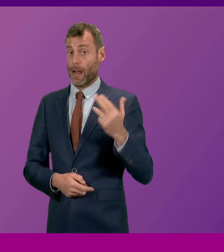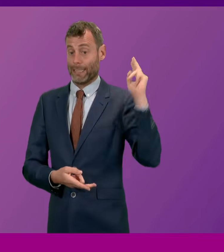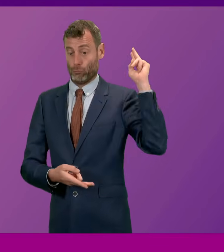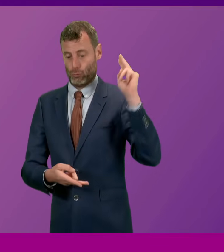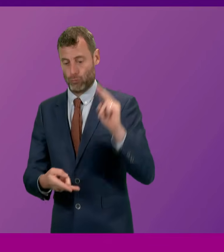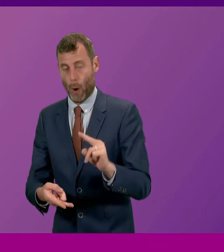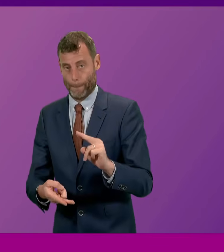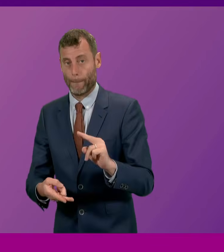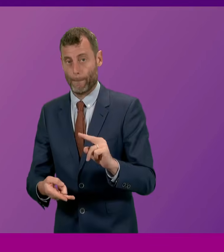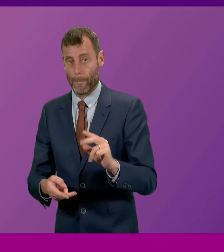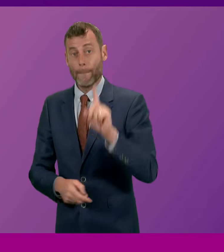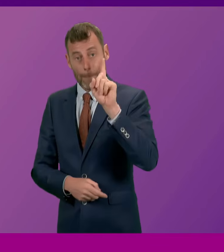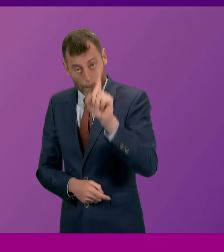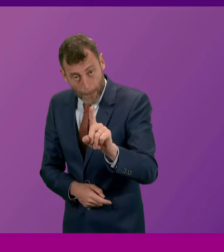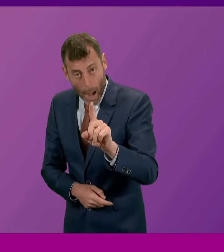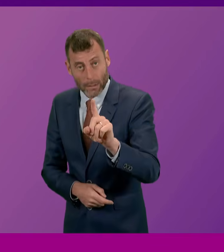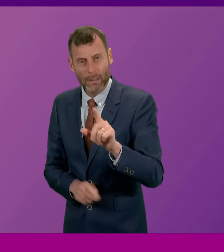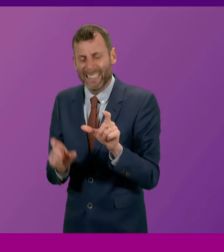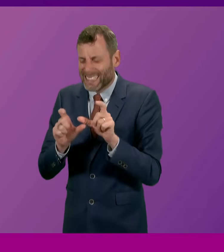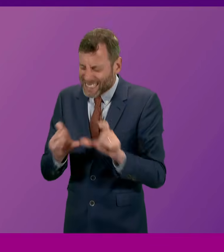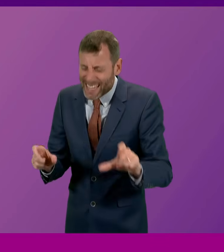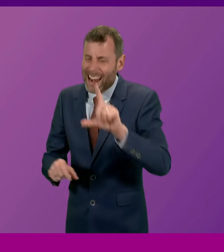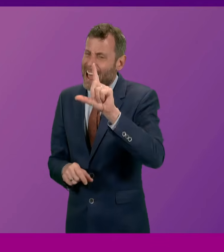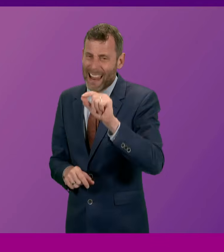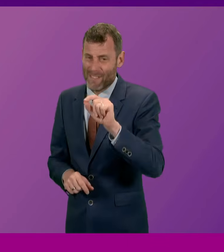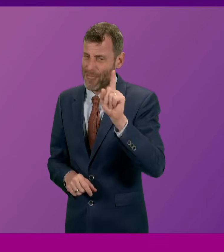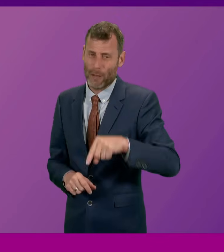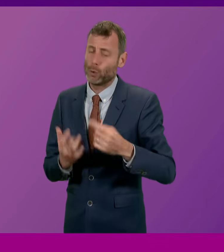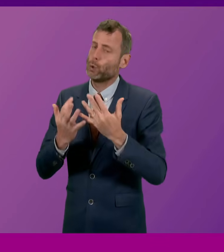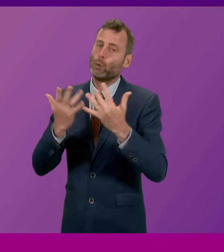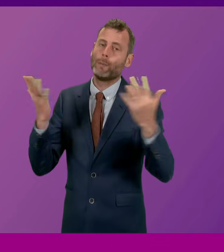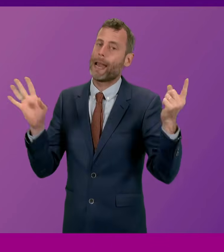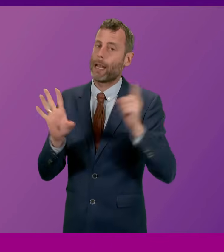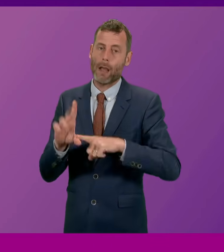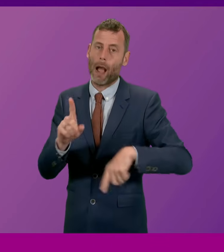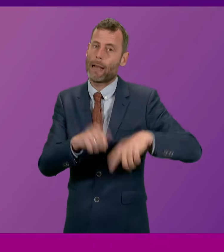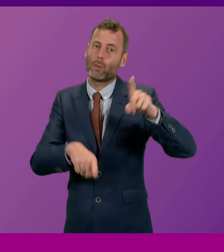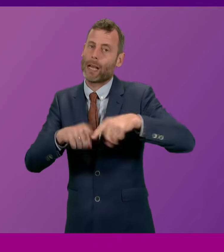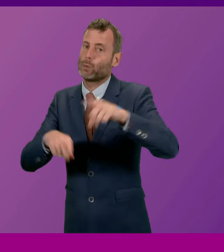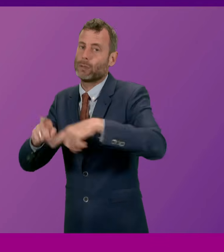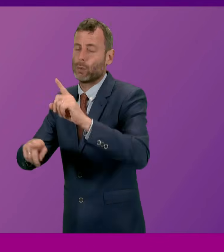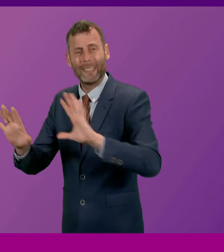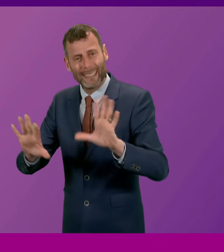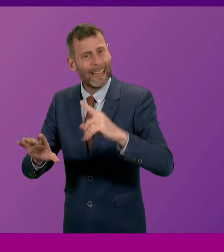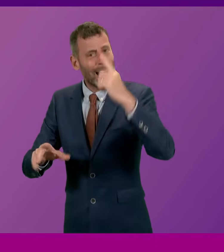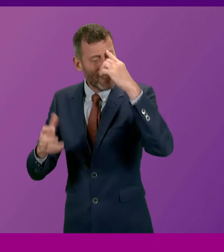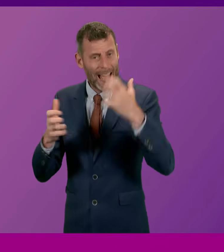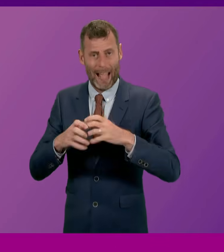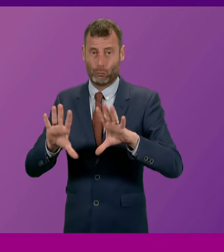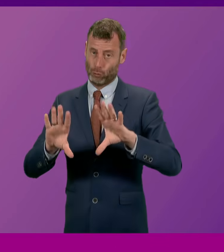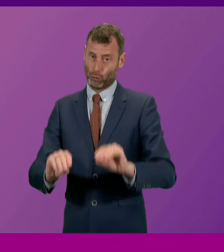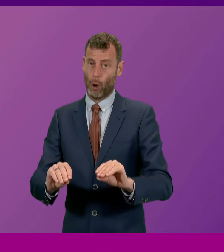accept, but it is still a very high level of exclusion of young people from our schools. And we have to consider what are